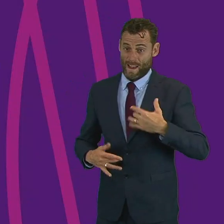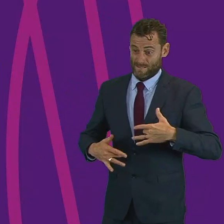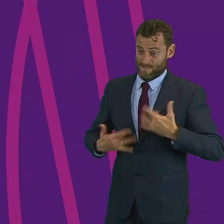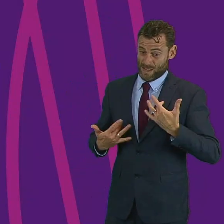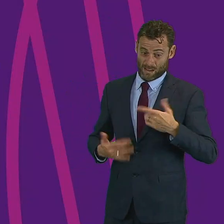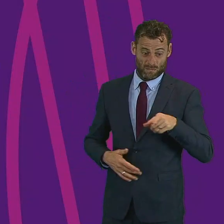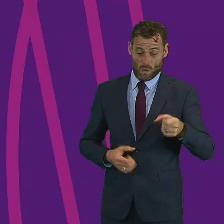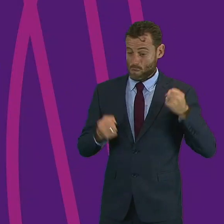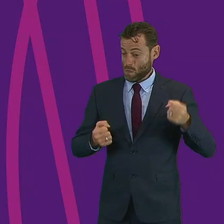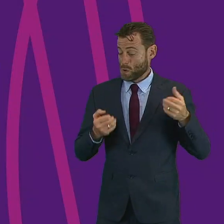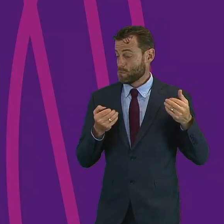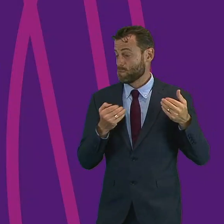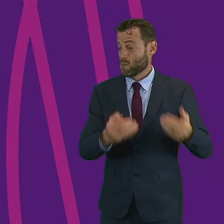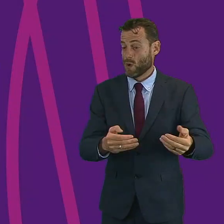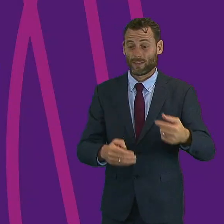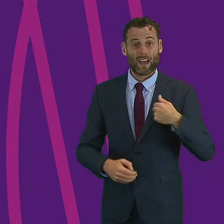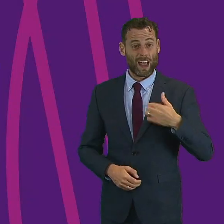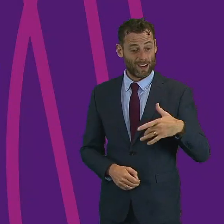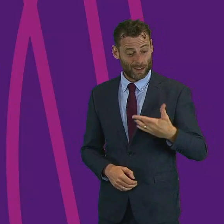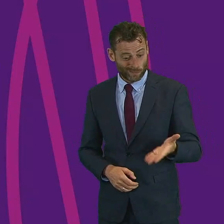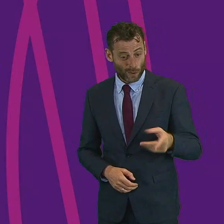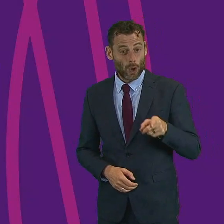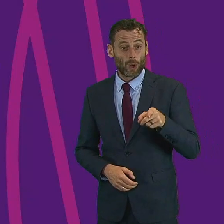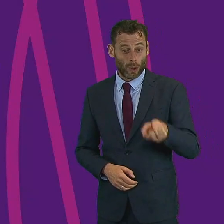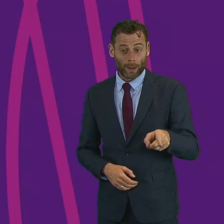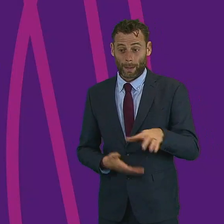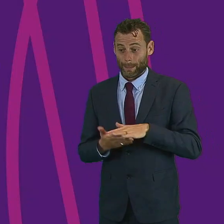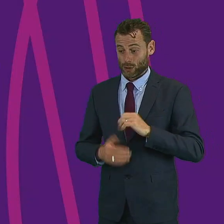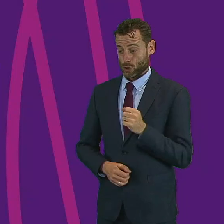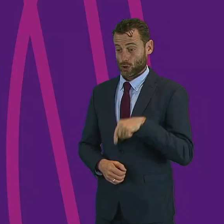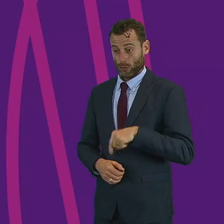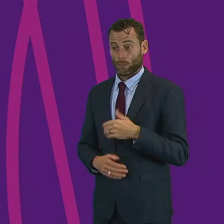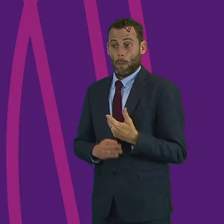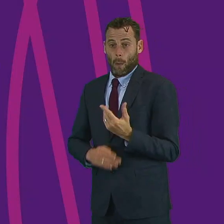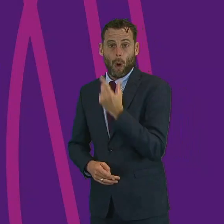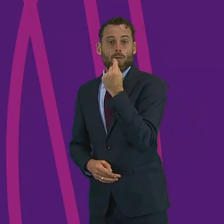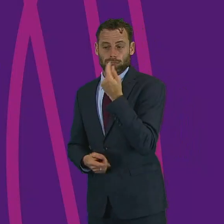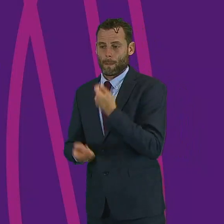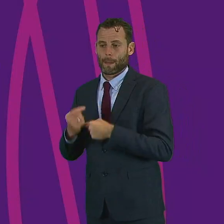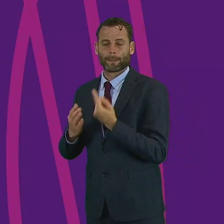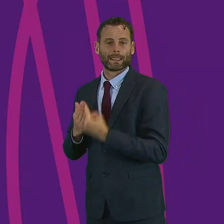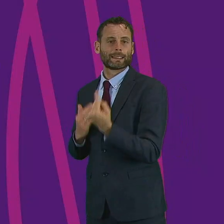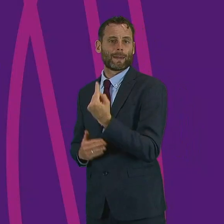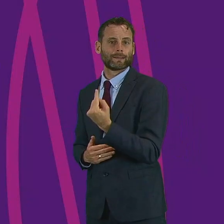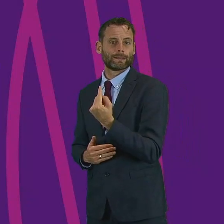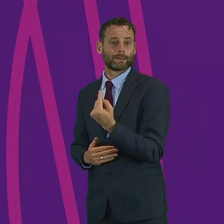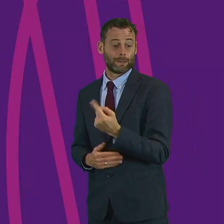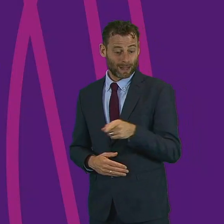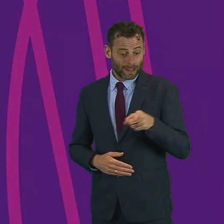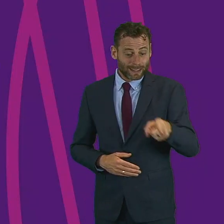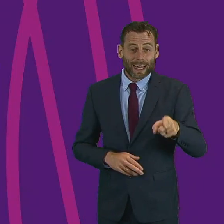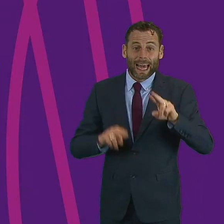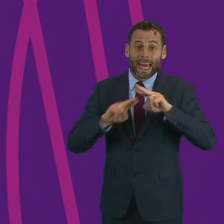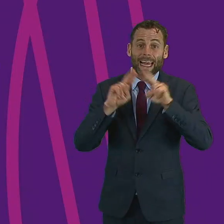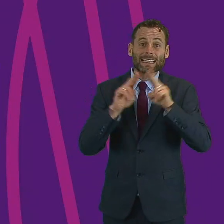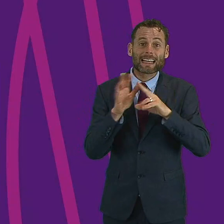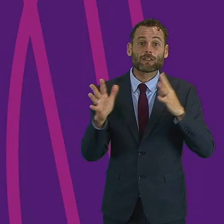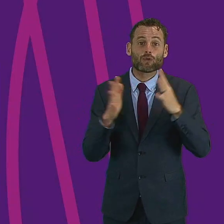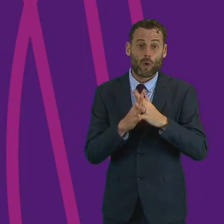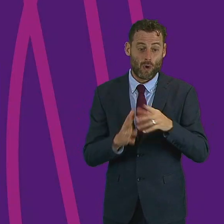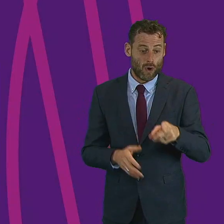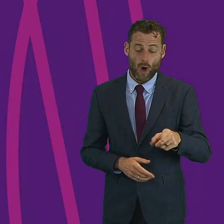Nancy Pelosi, backed by presidential candidate Joe Biden, warned there is, and I quote, absolutely no chance of a US-UK trade deal passing